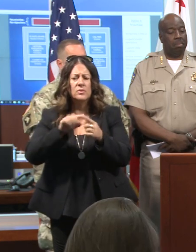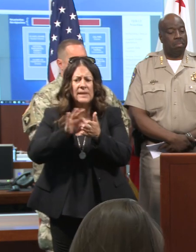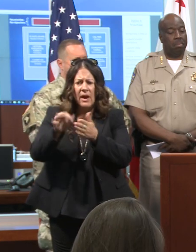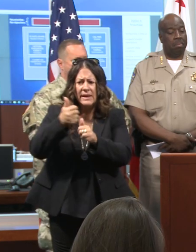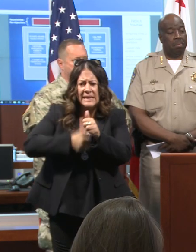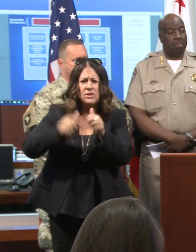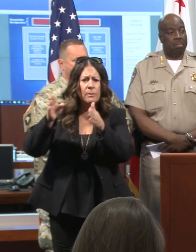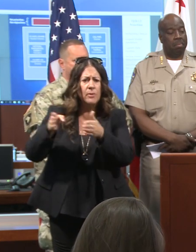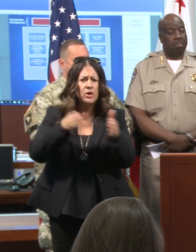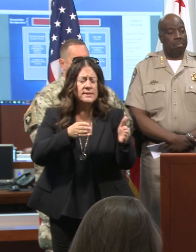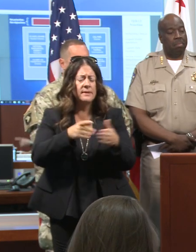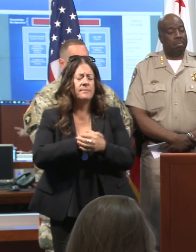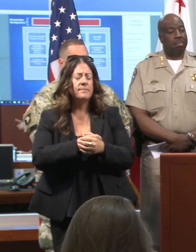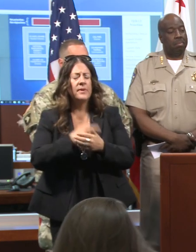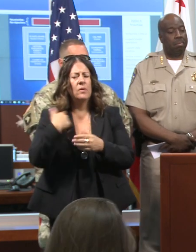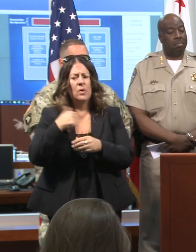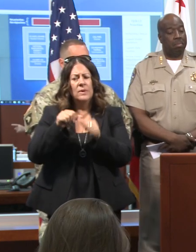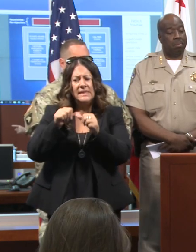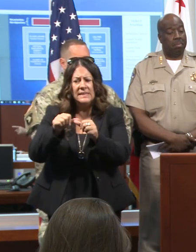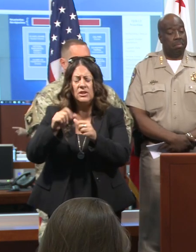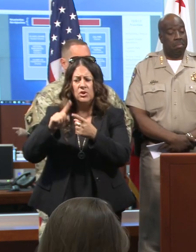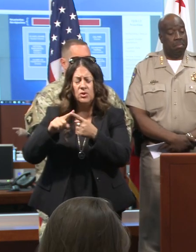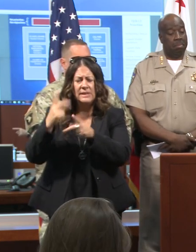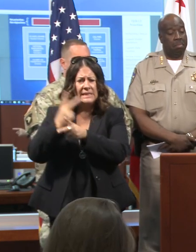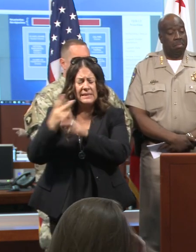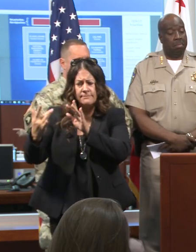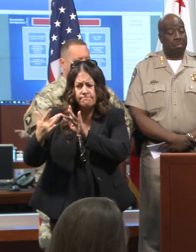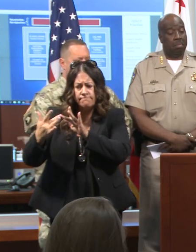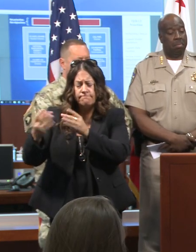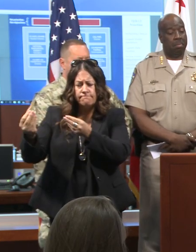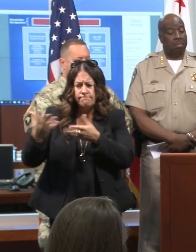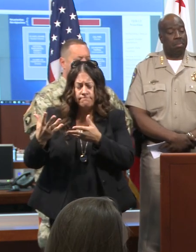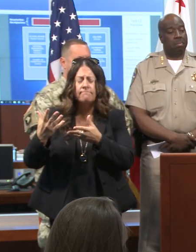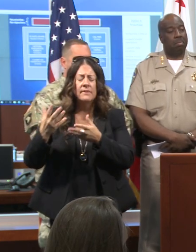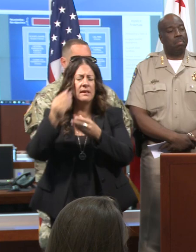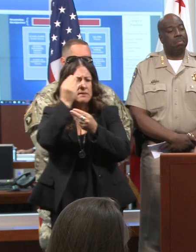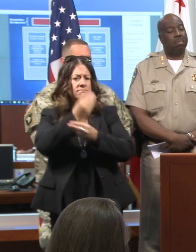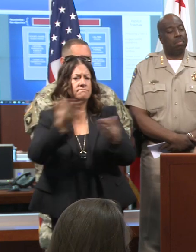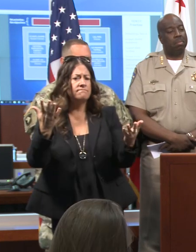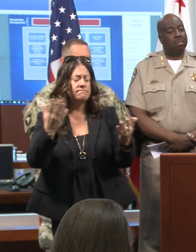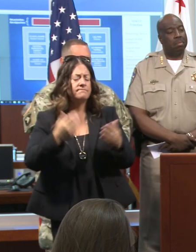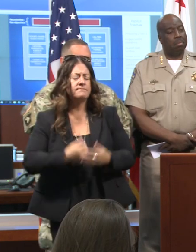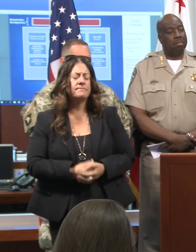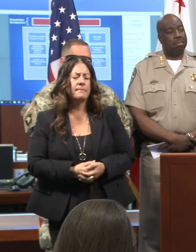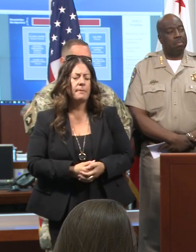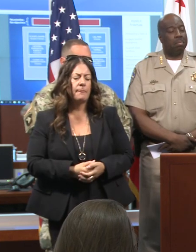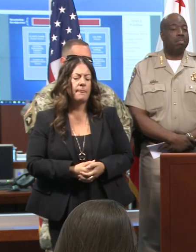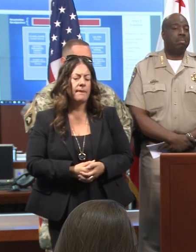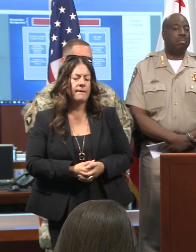will continue to maintain that number as a fluid number.